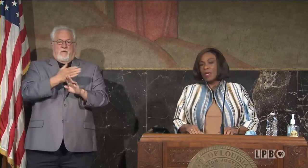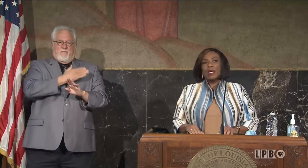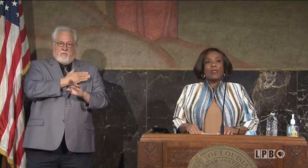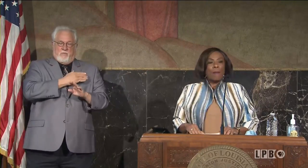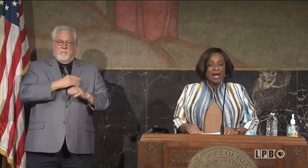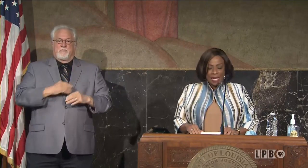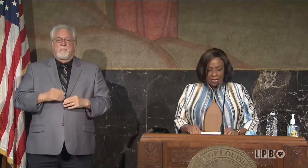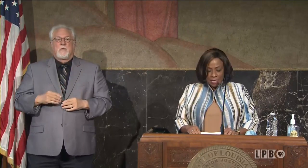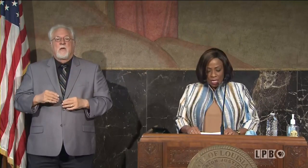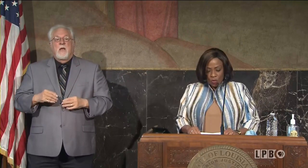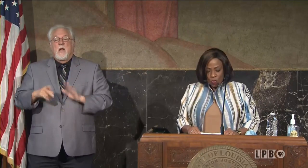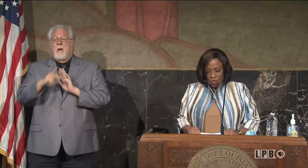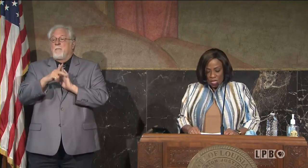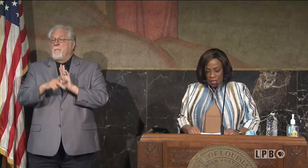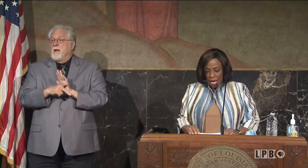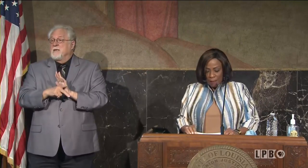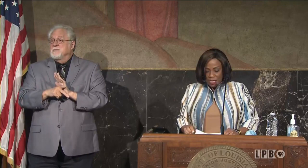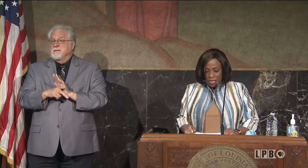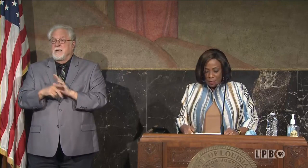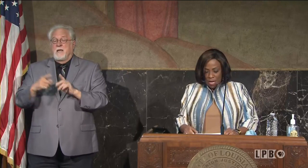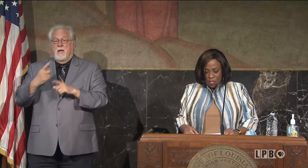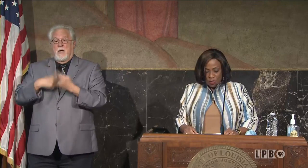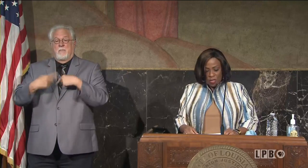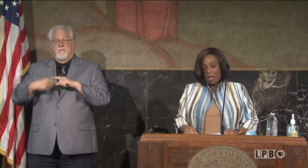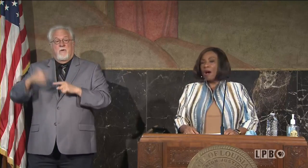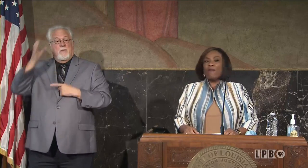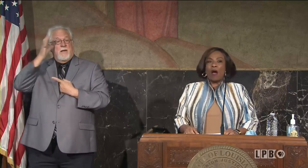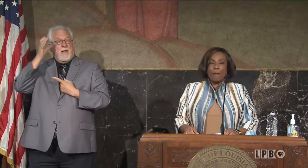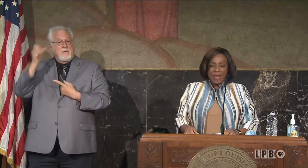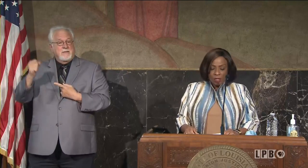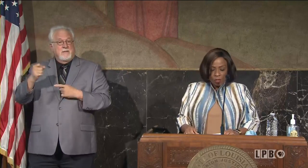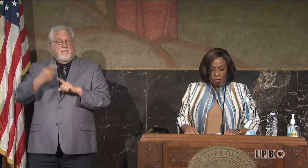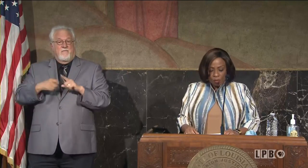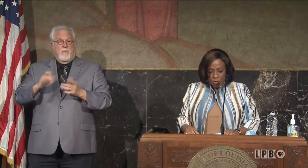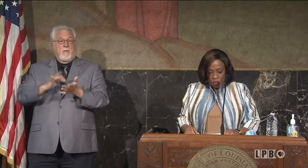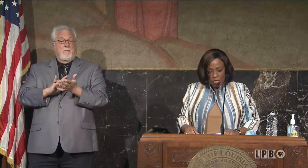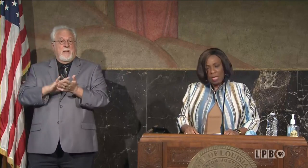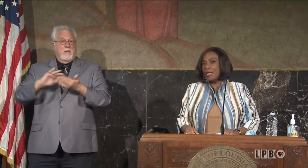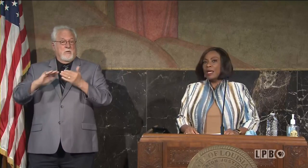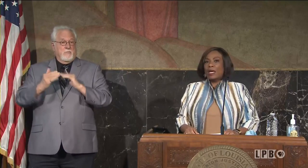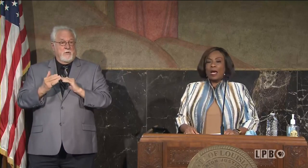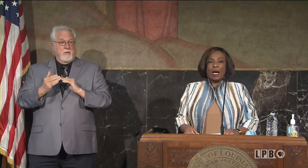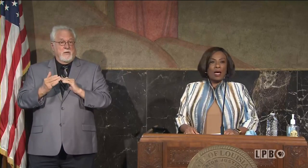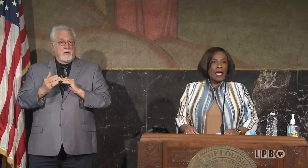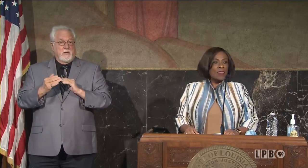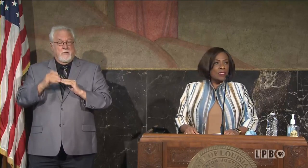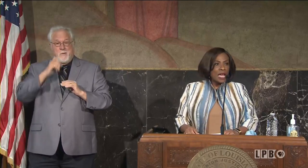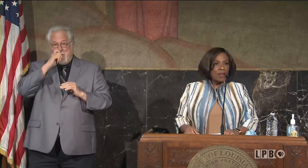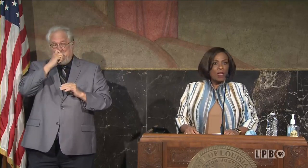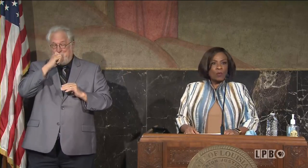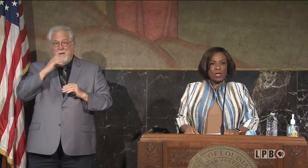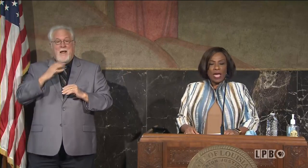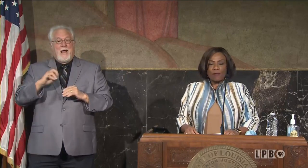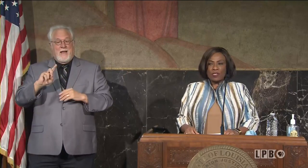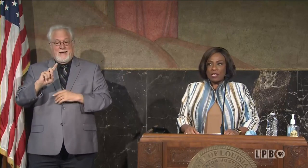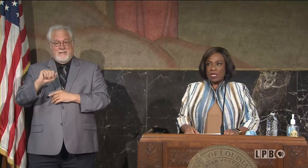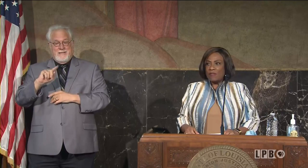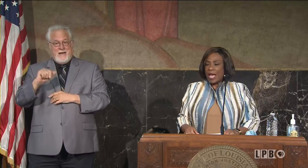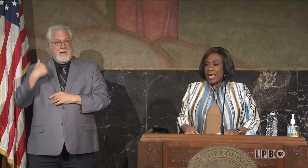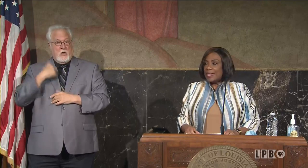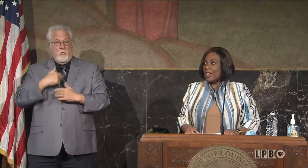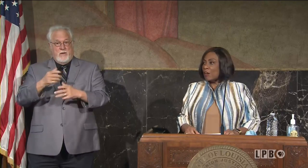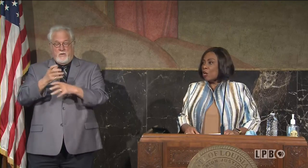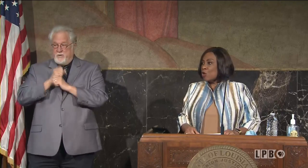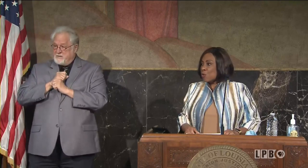year. The policy is rooted in the common sense measures of our medical community and the data that we have